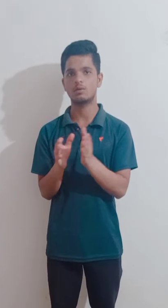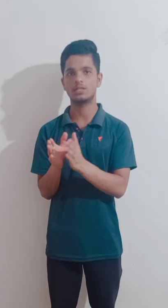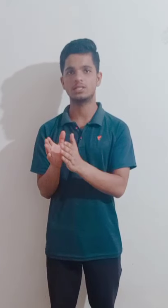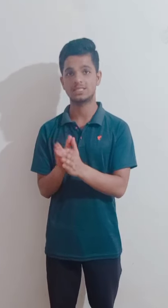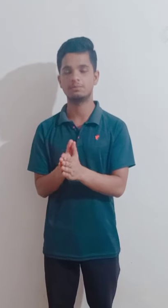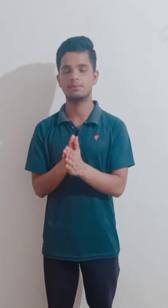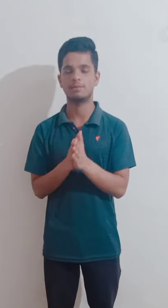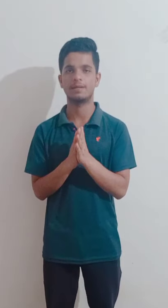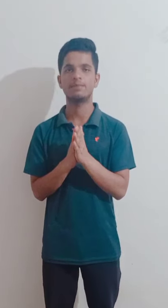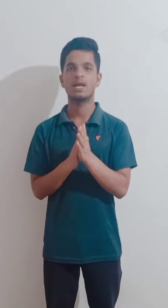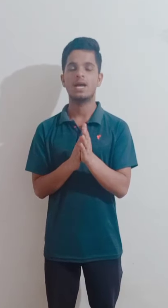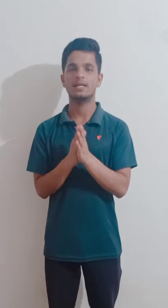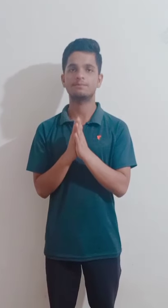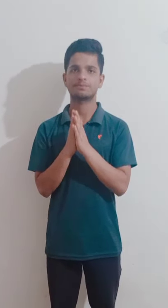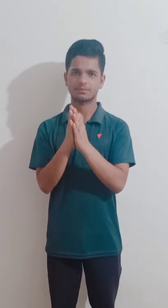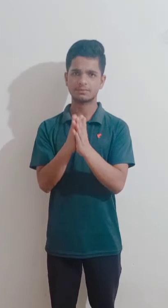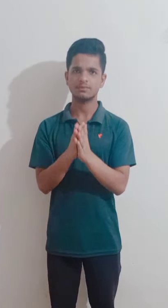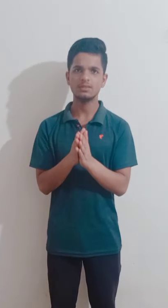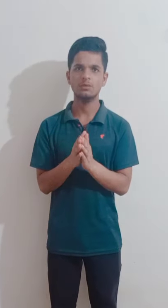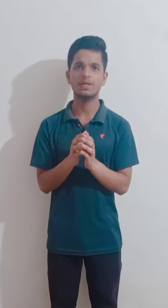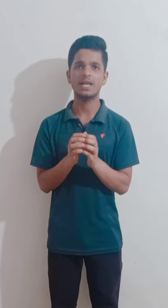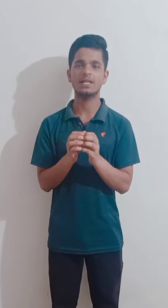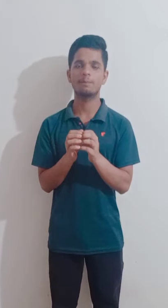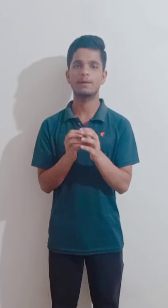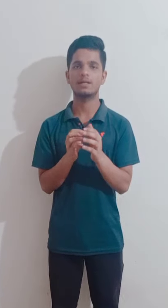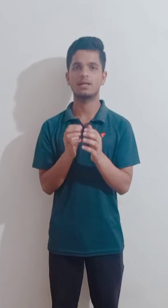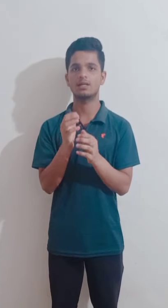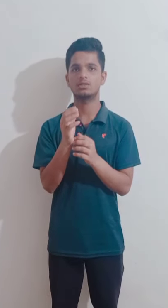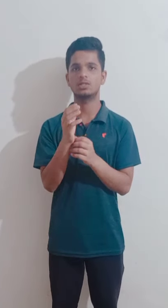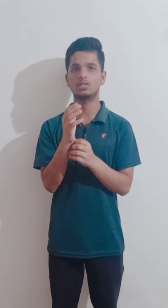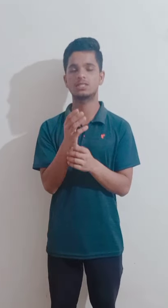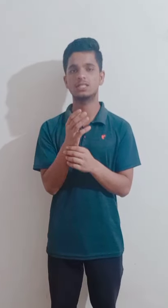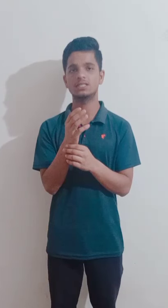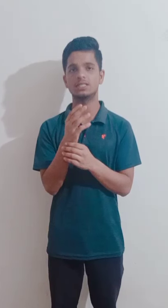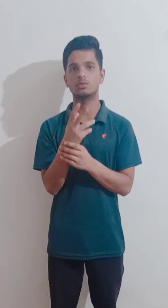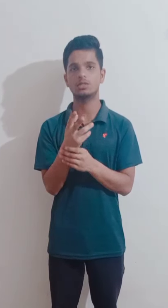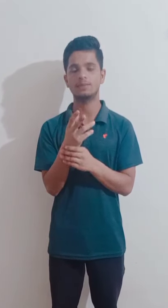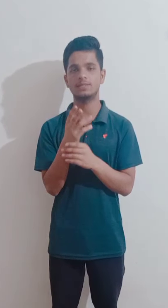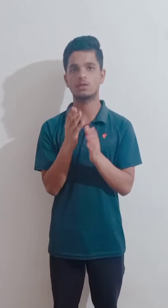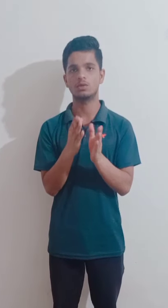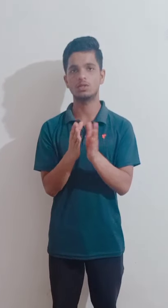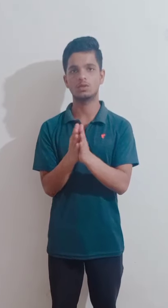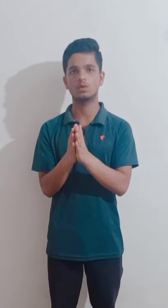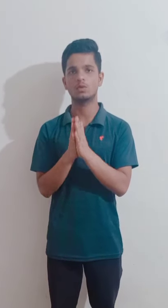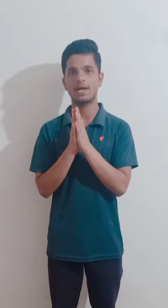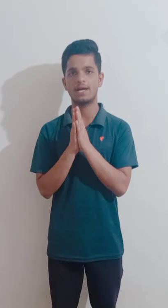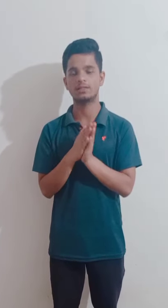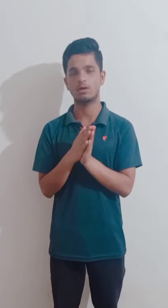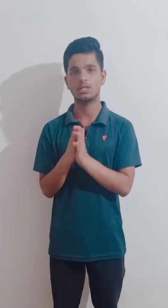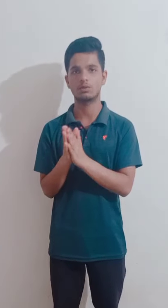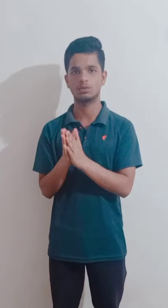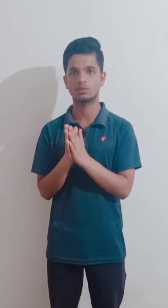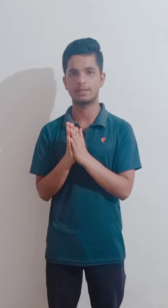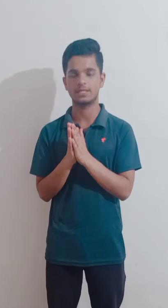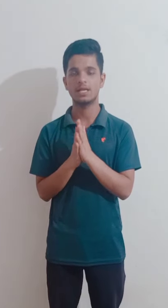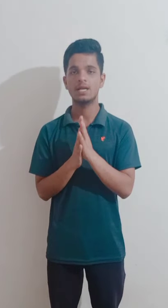SCP memory. And we can compare the strings in two types: equal to and dot equals to method.